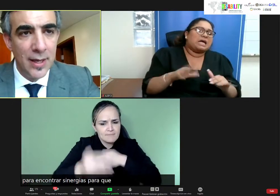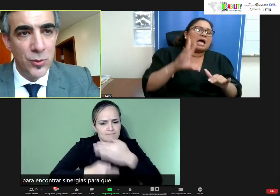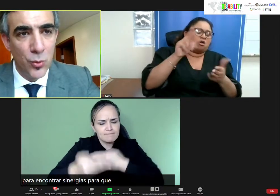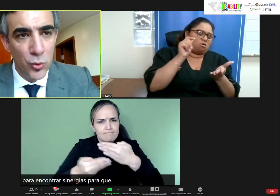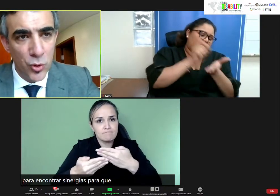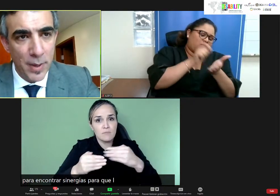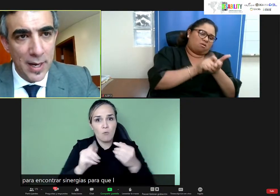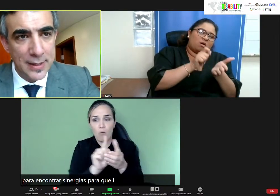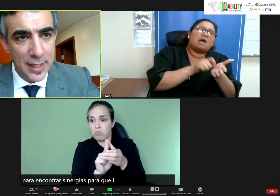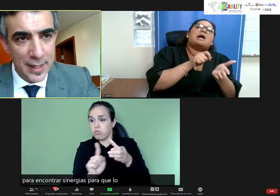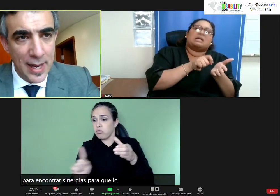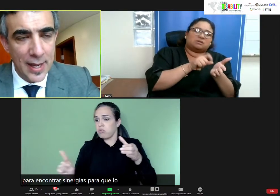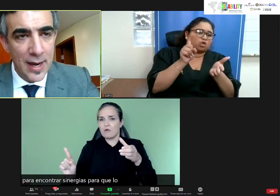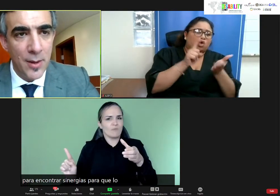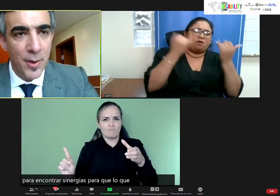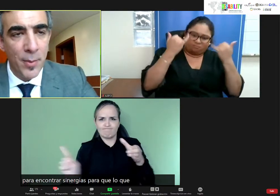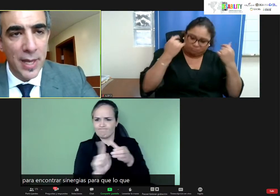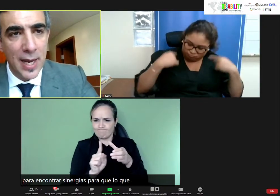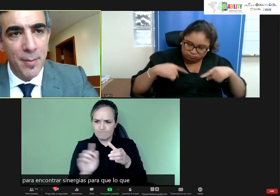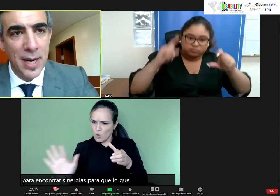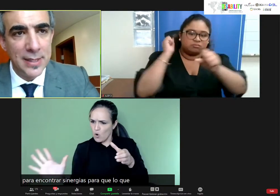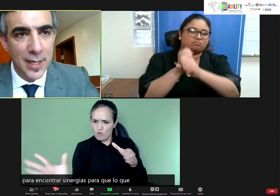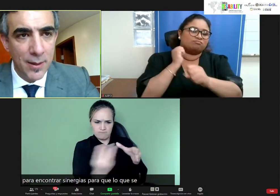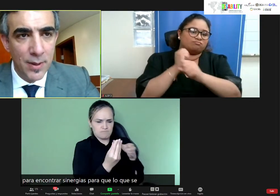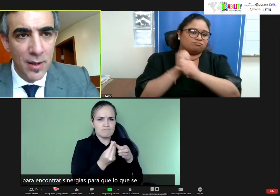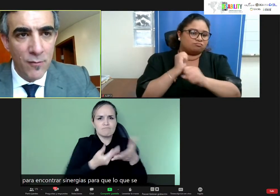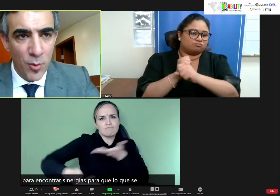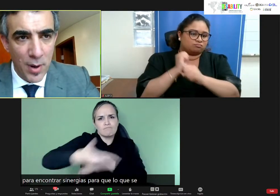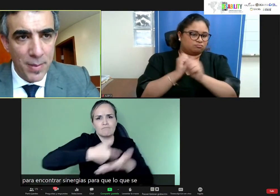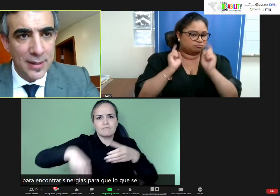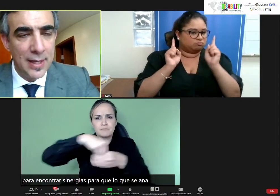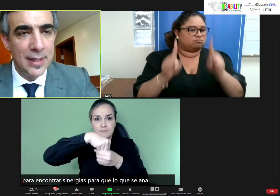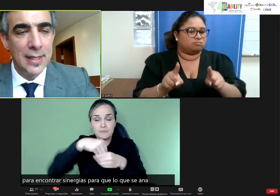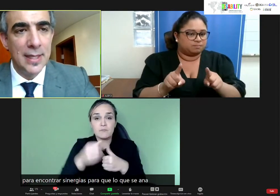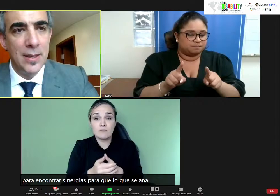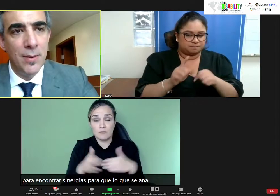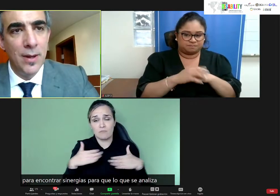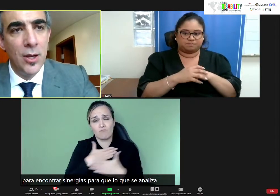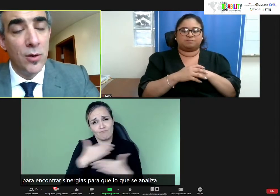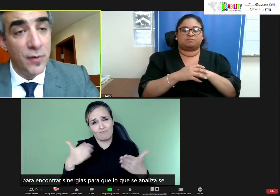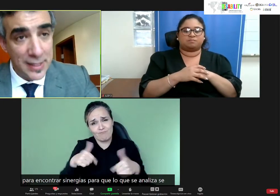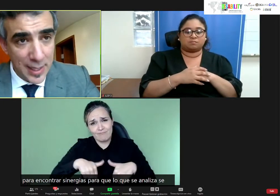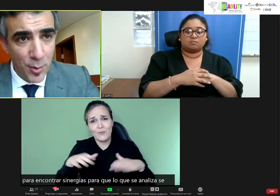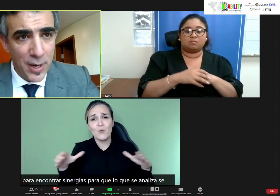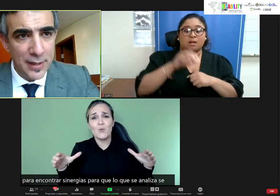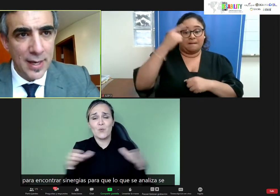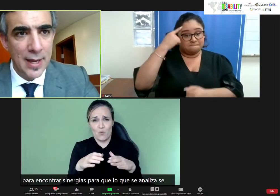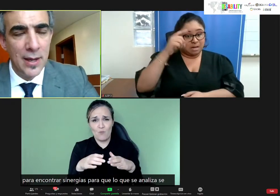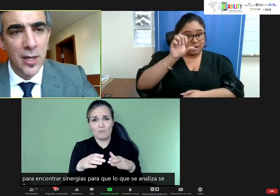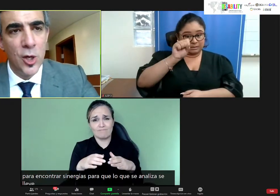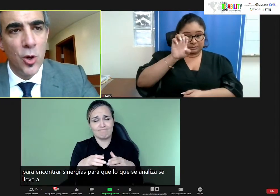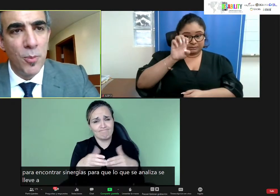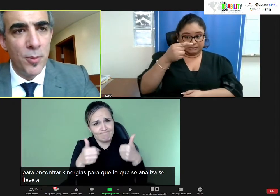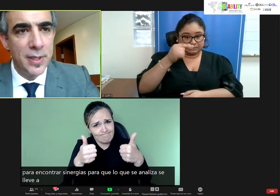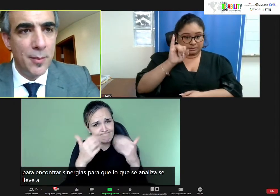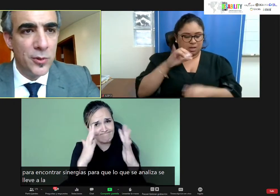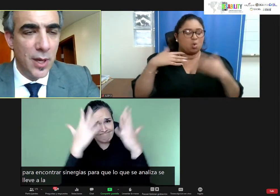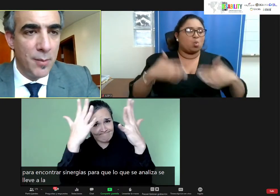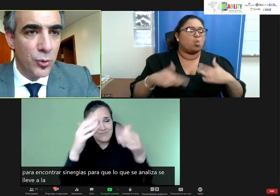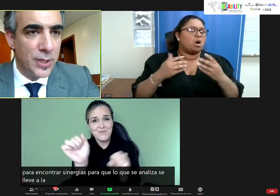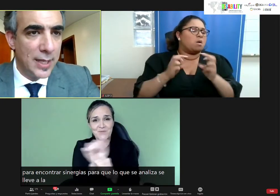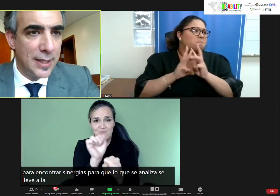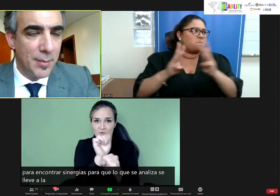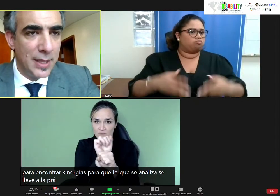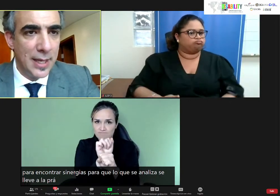would take me taking into the practice to leave no one behind for the sahib we're very glad to be part of this initiative we